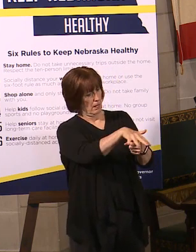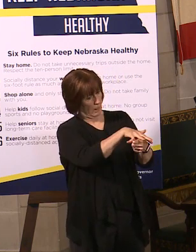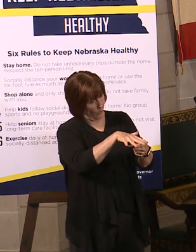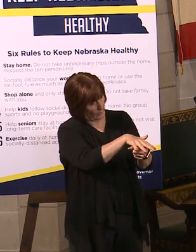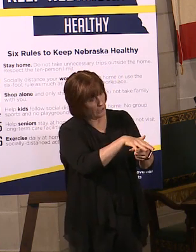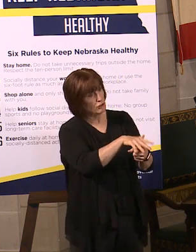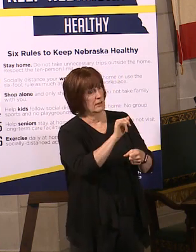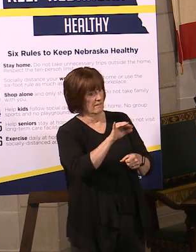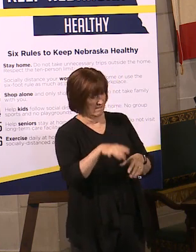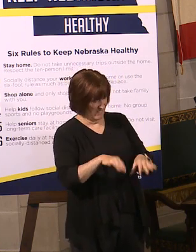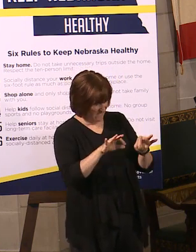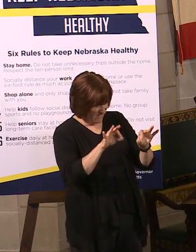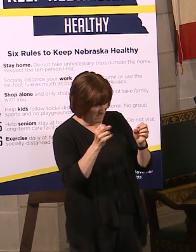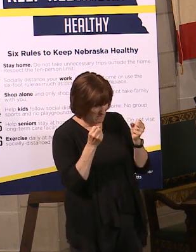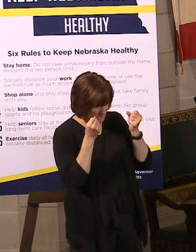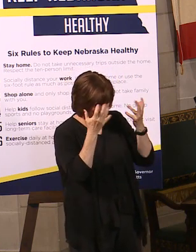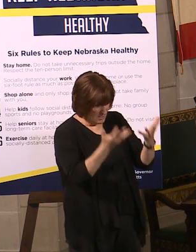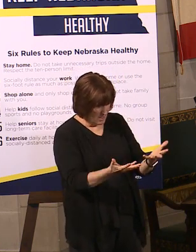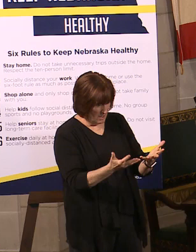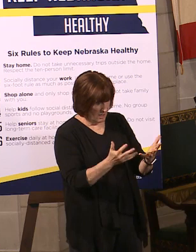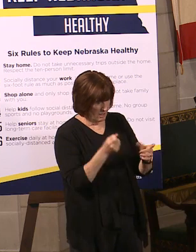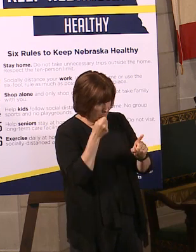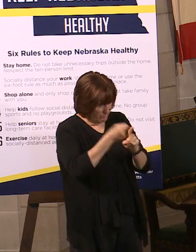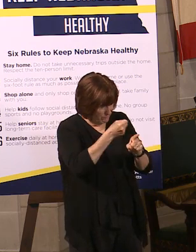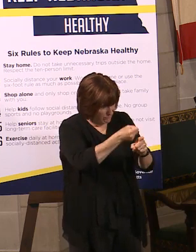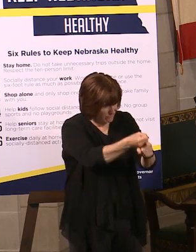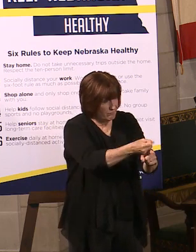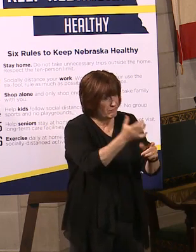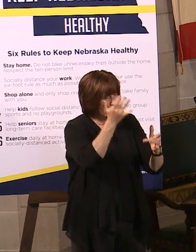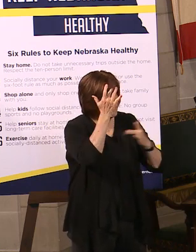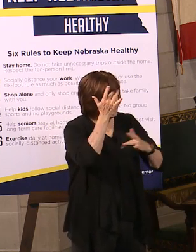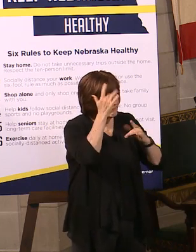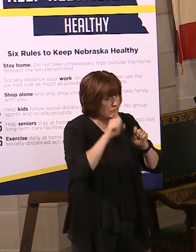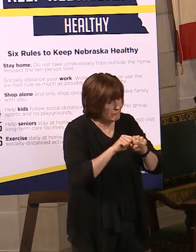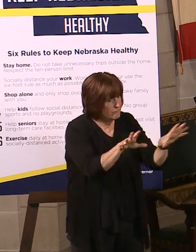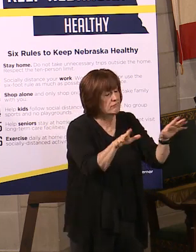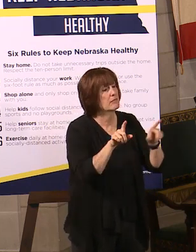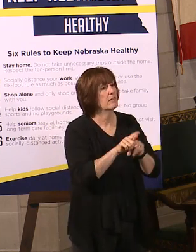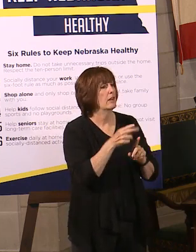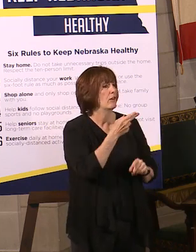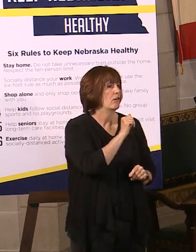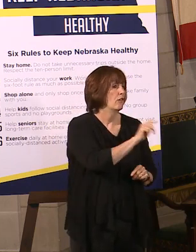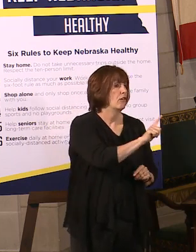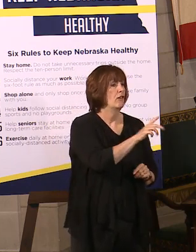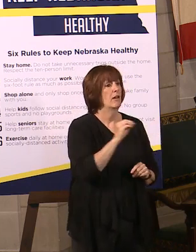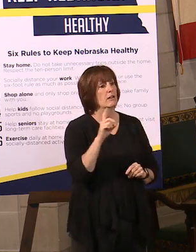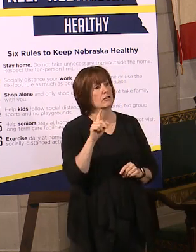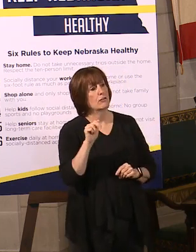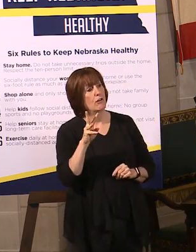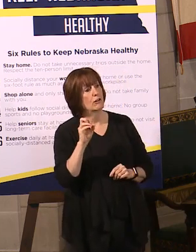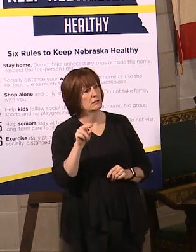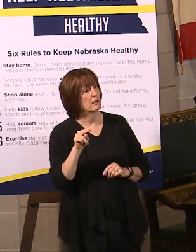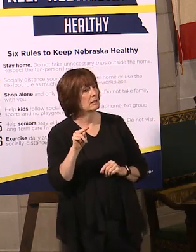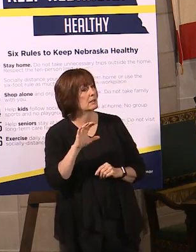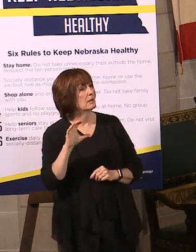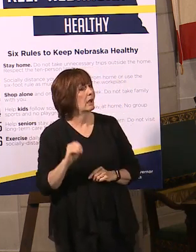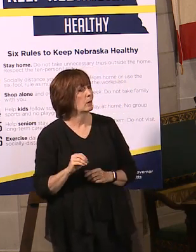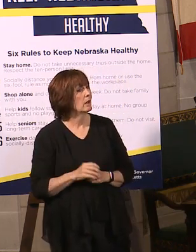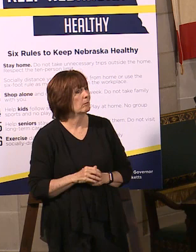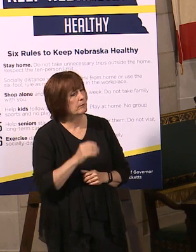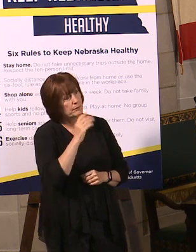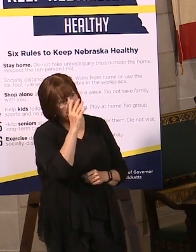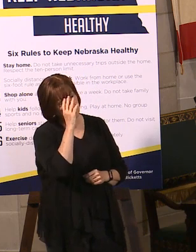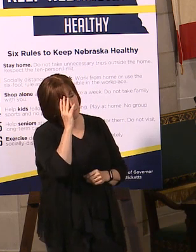we tend to find that we've got a hot spot there, like we've done with Hall County and with Dawson County. So that's kind of how we're using that.